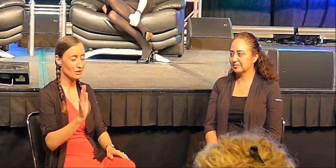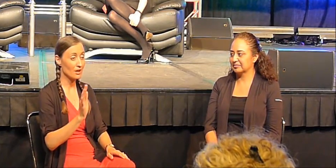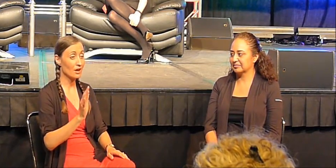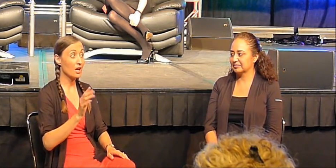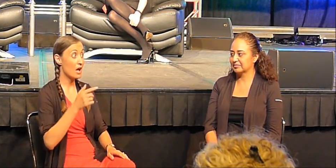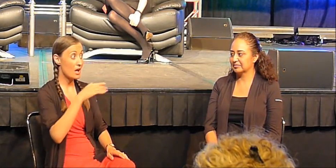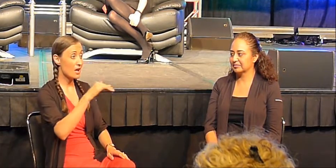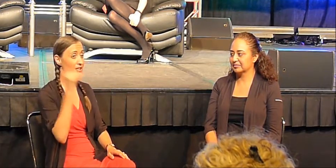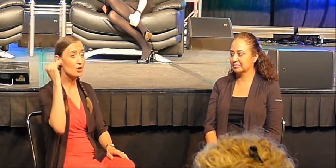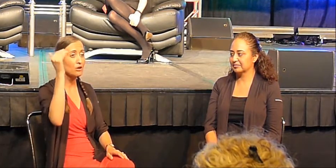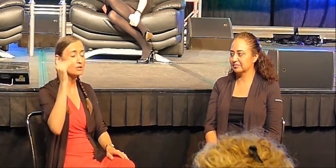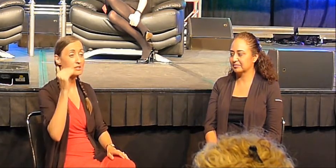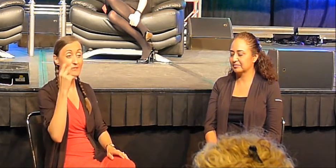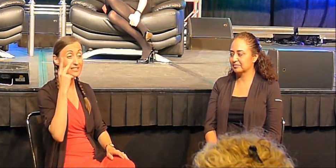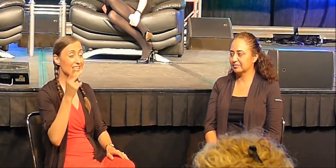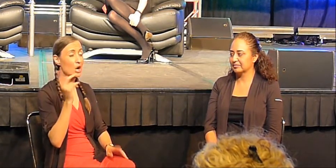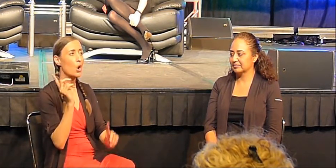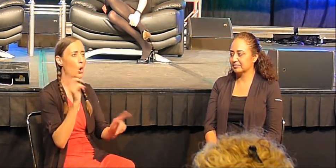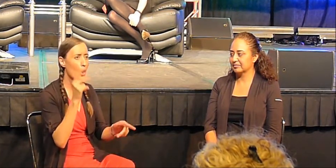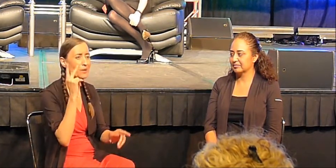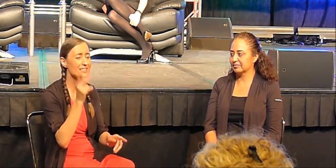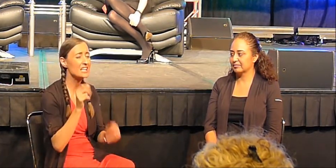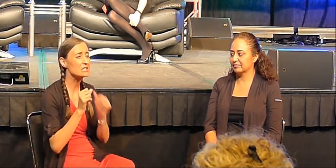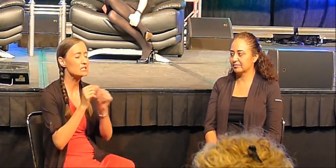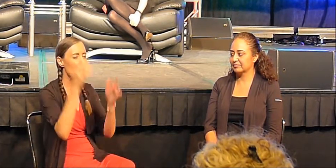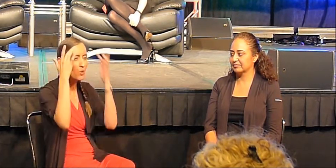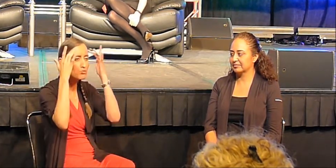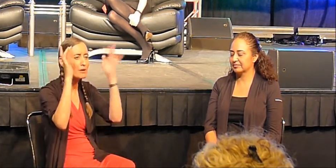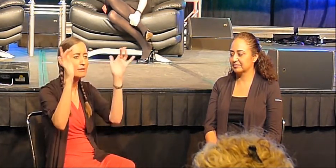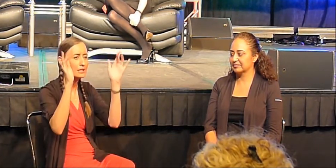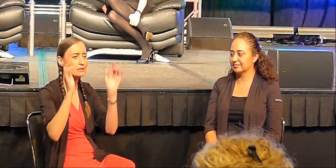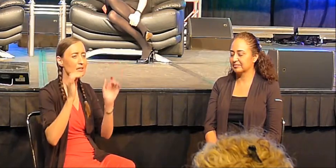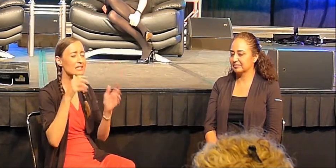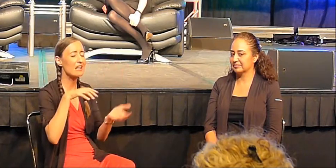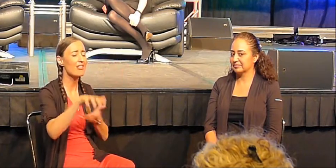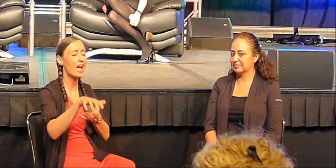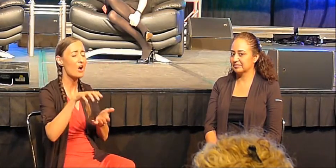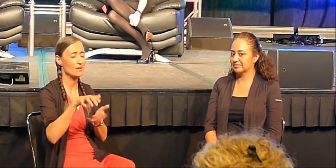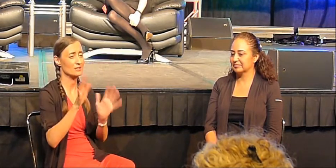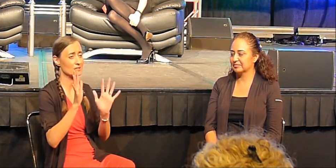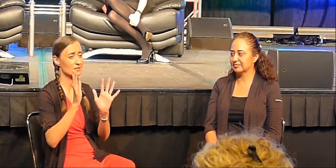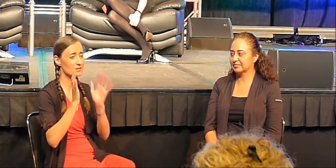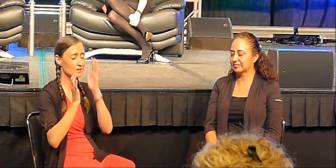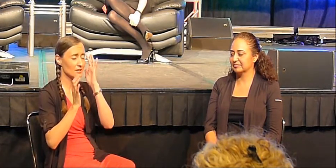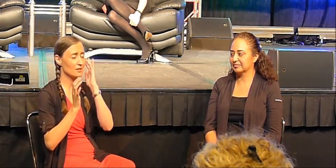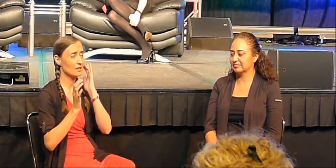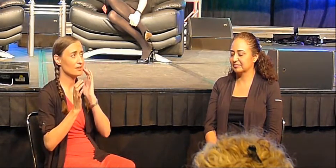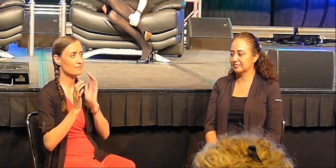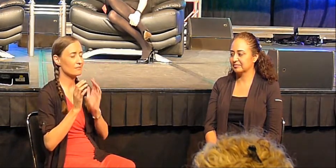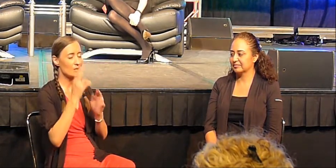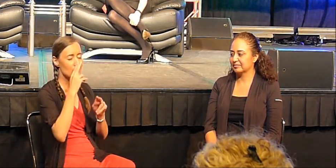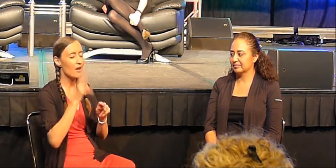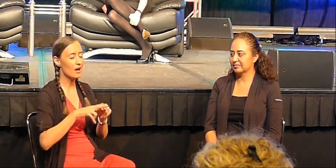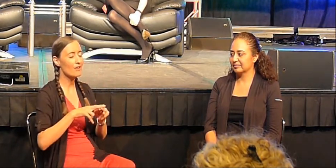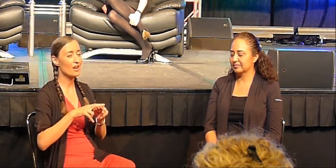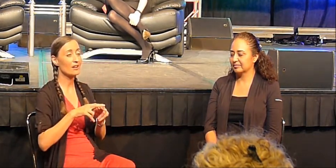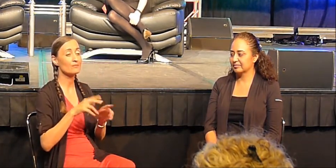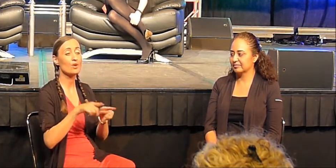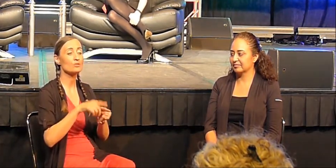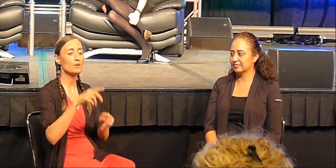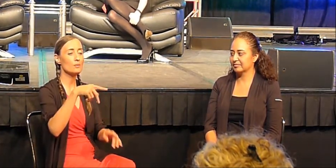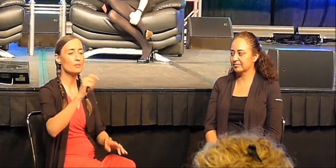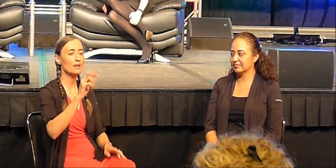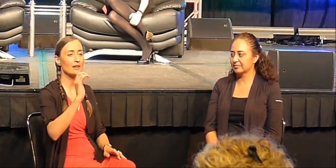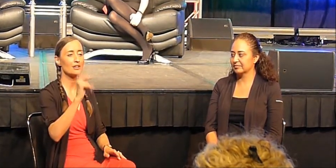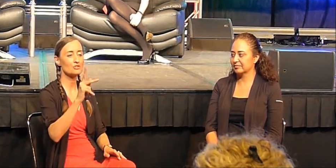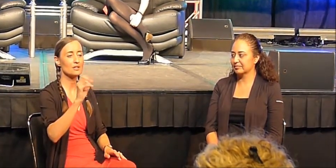it, go see it. The guy is still brilliant, absolutely hilarious. And yeah, we had a lot of fun making that. Patrick Stewart, of course, who's a